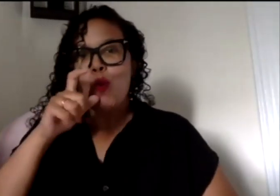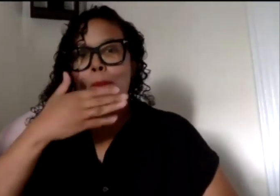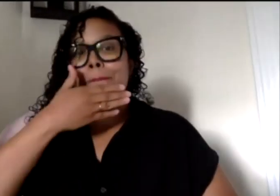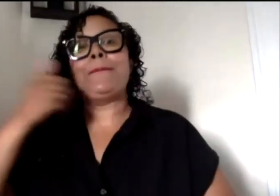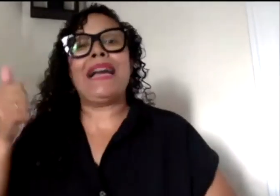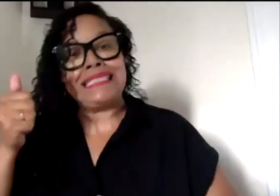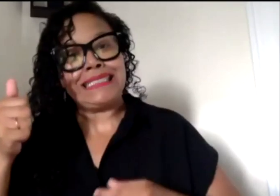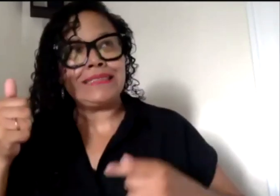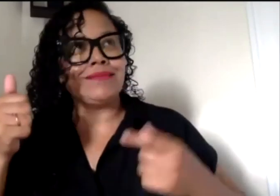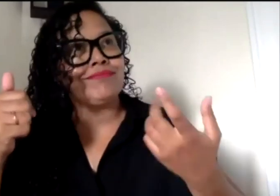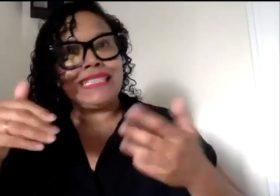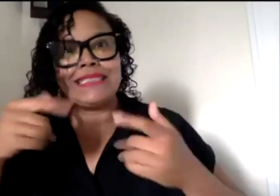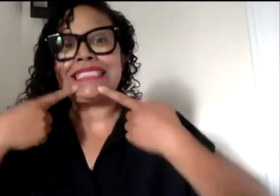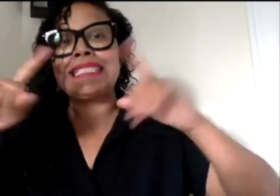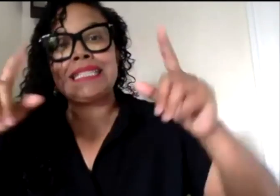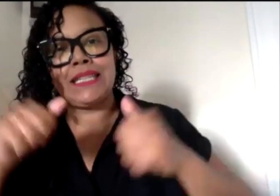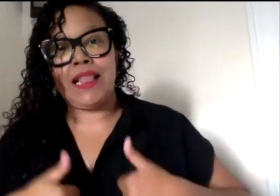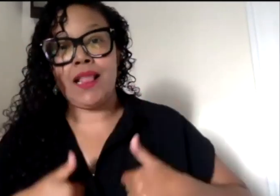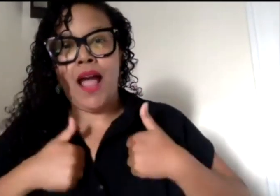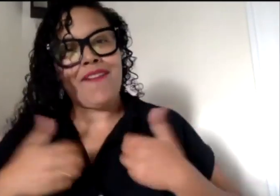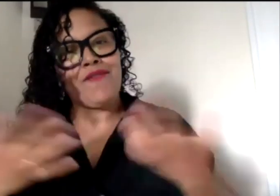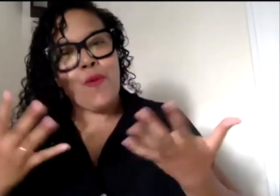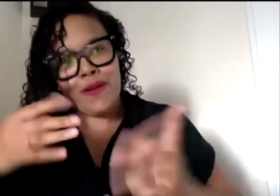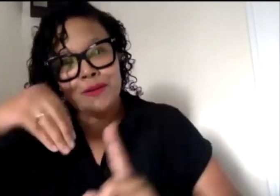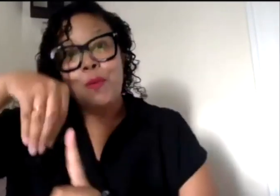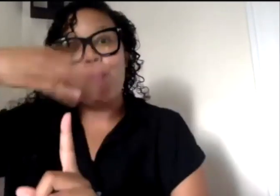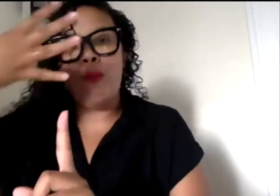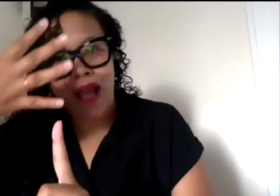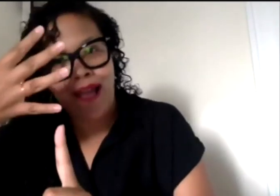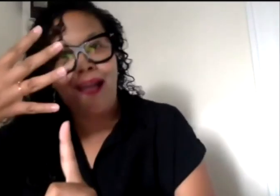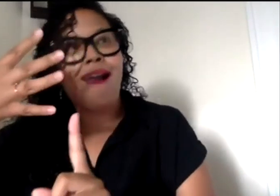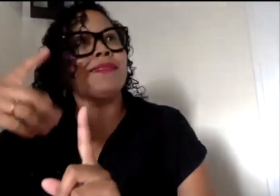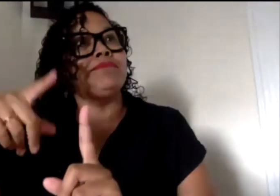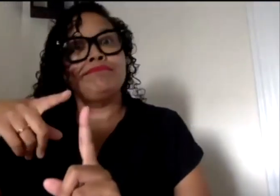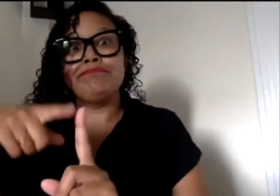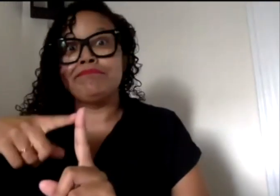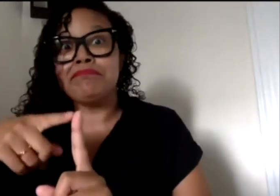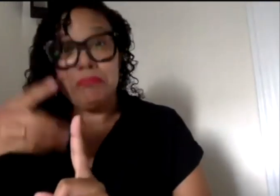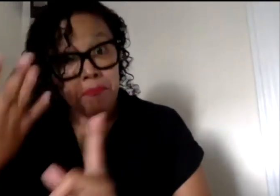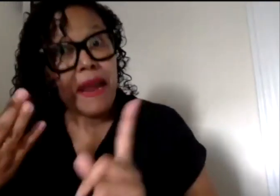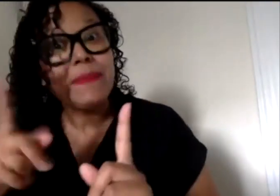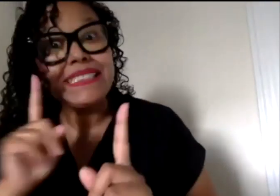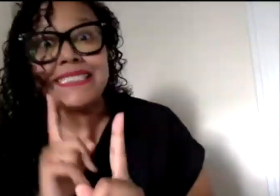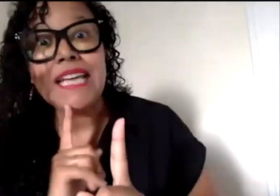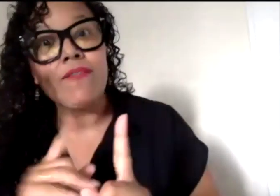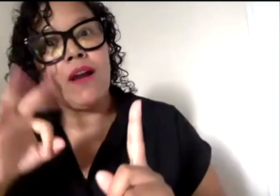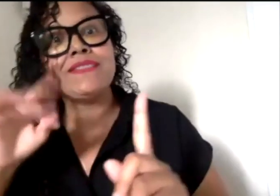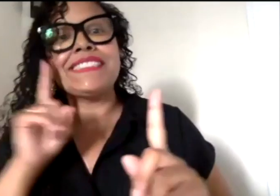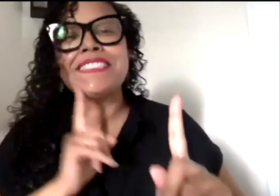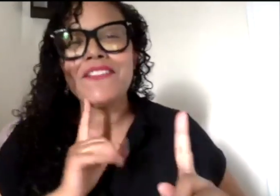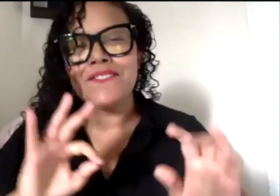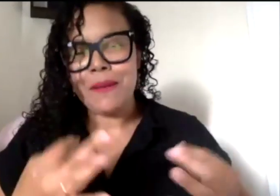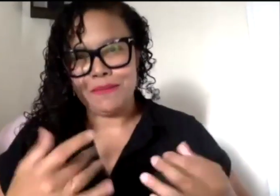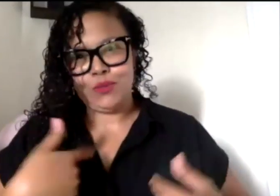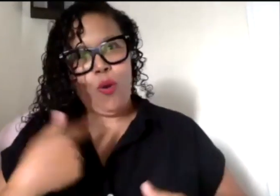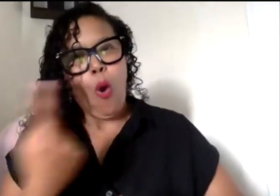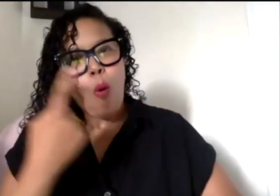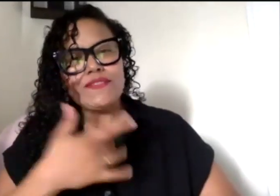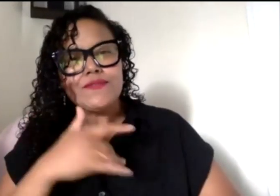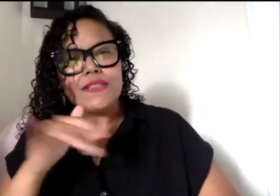I thought to myself, the people who succeed in life are white people. They may have been deaf people